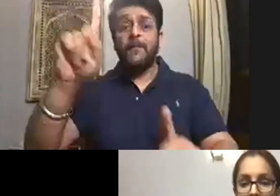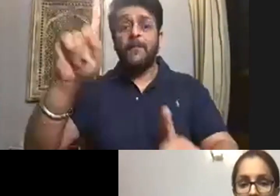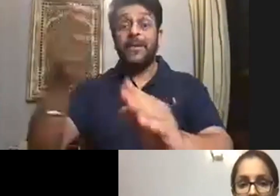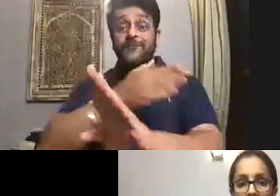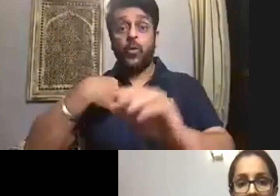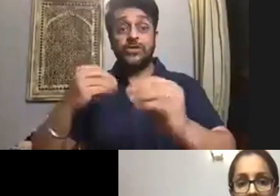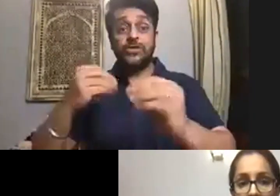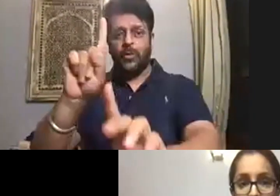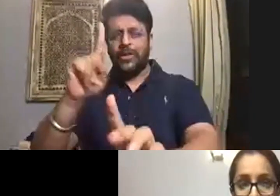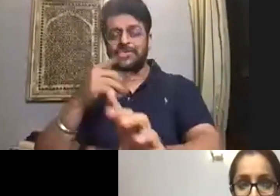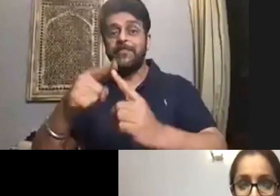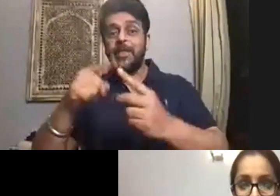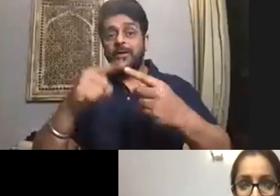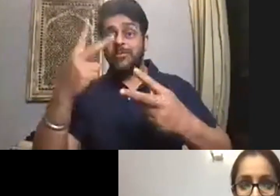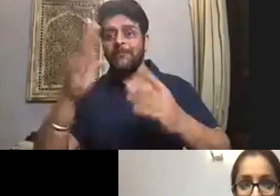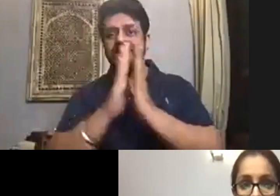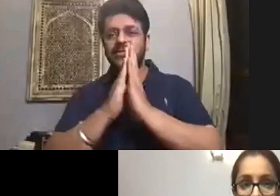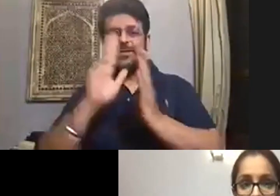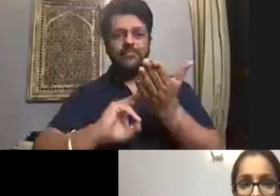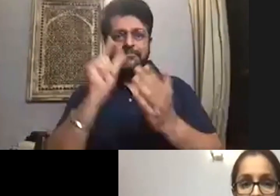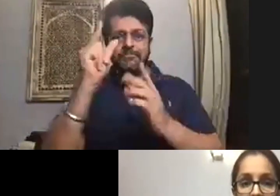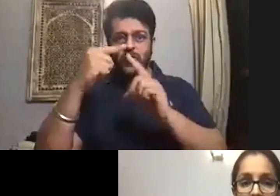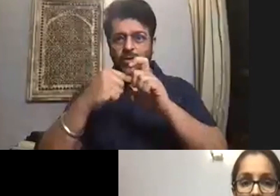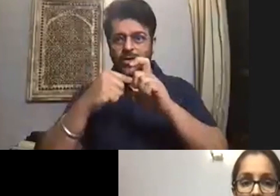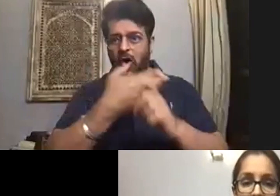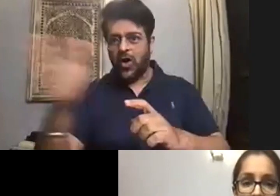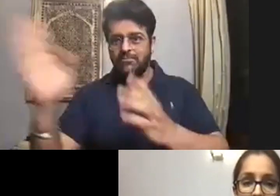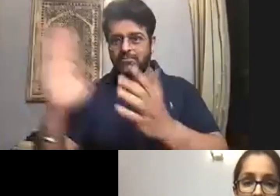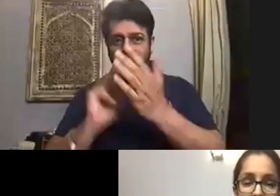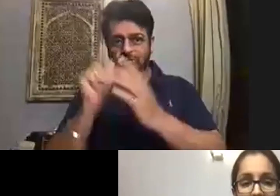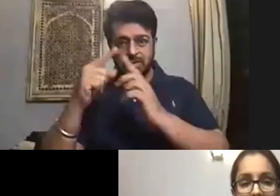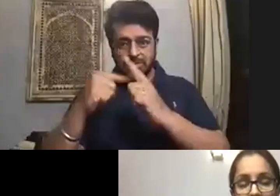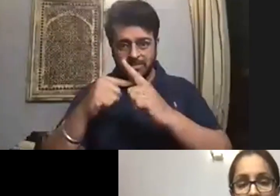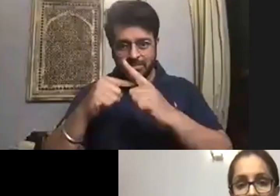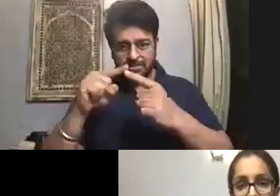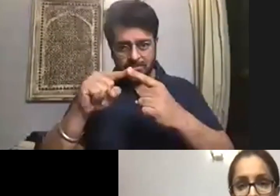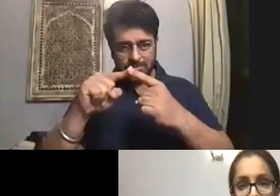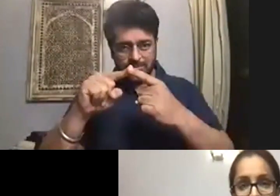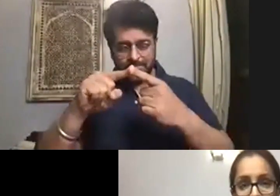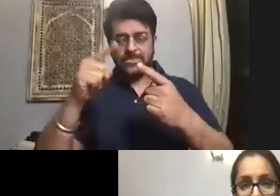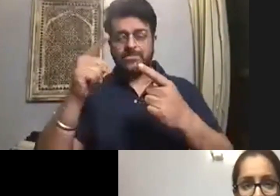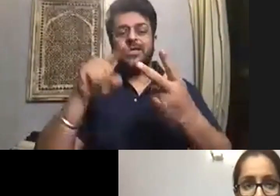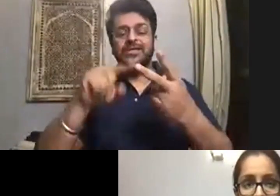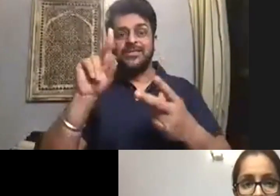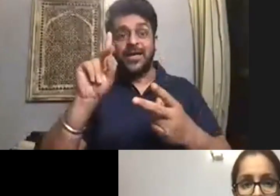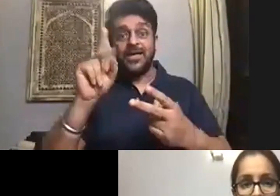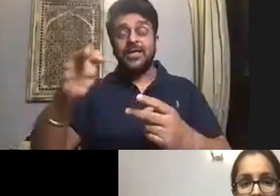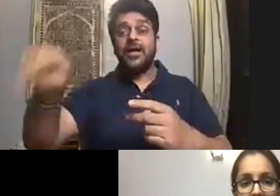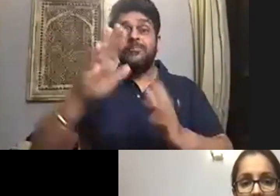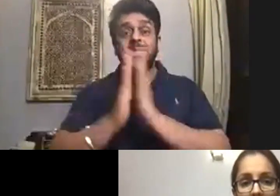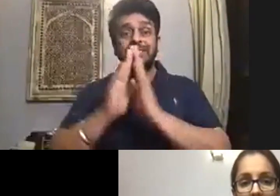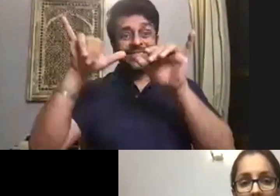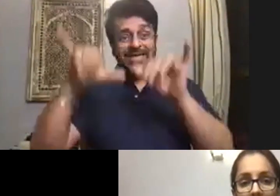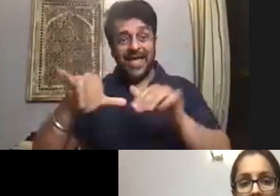please. And before we start, two announcements. Please keep your mics on mute, everyone.